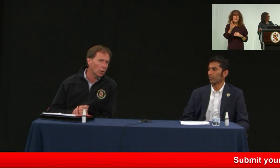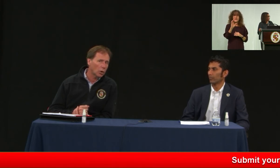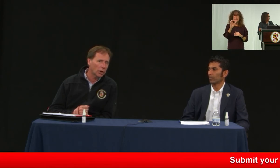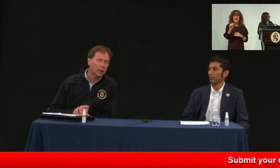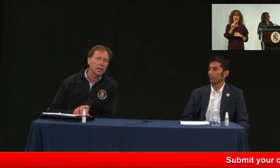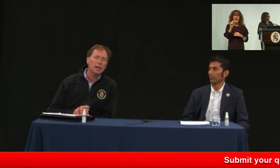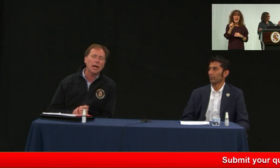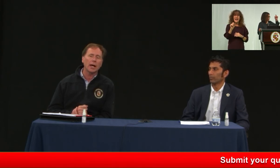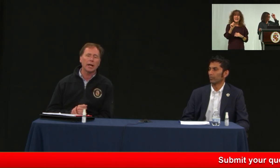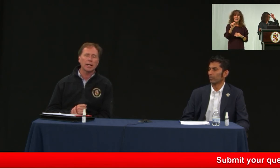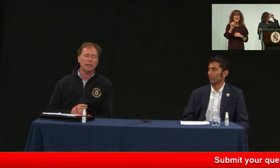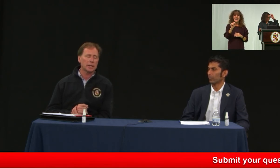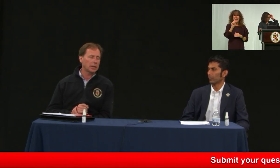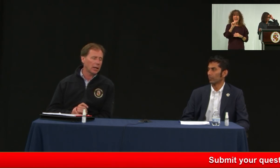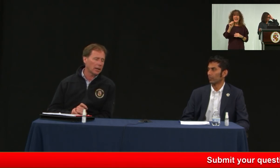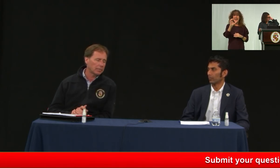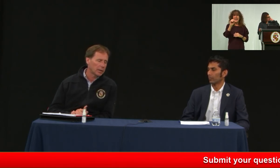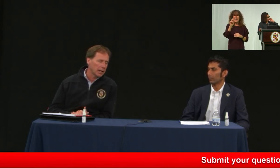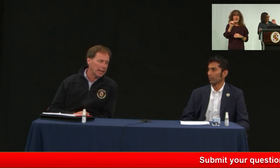eoc@aacounty.org